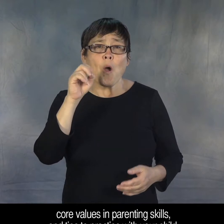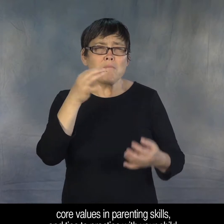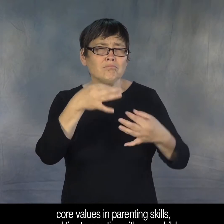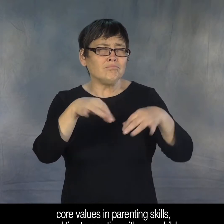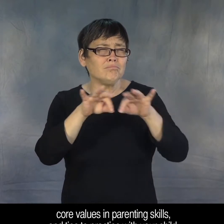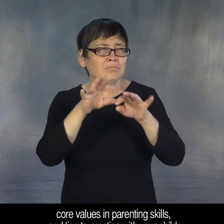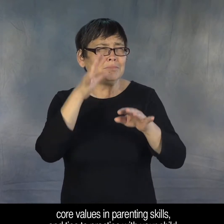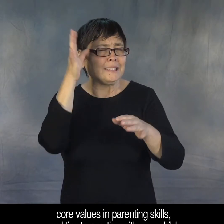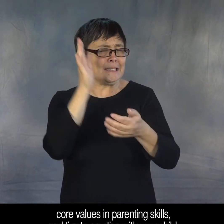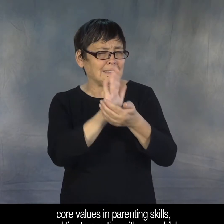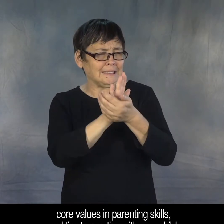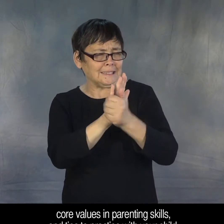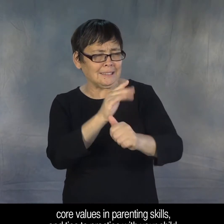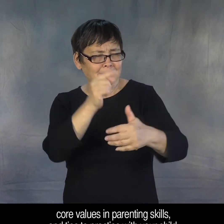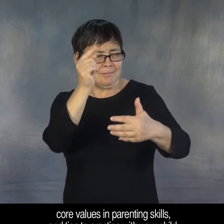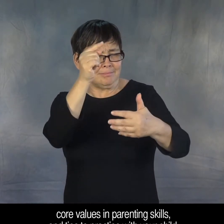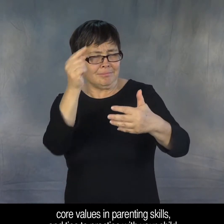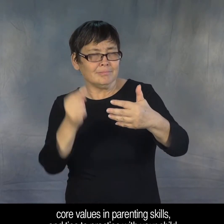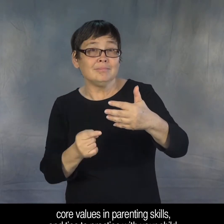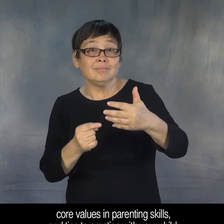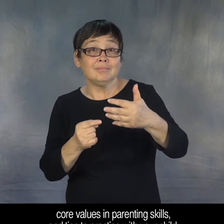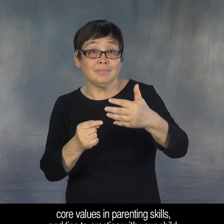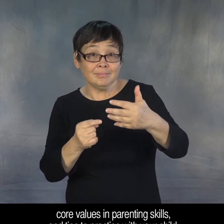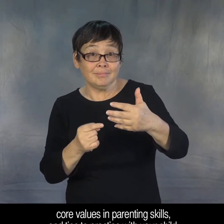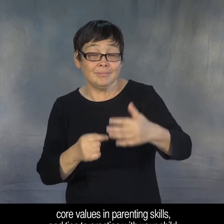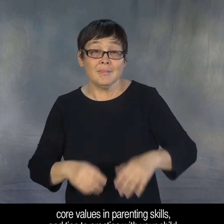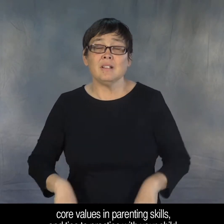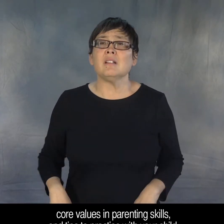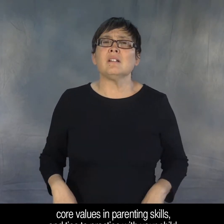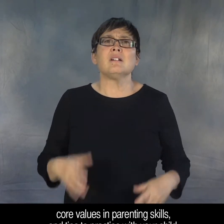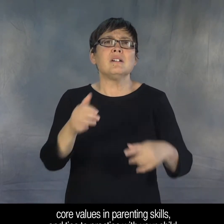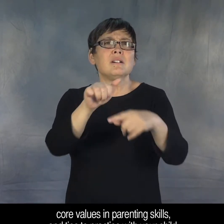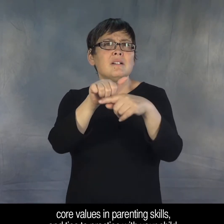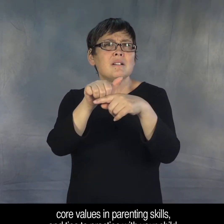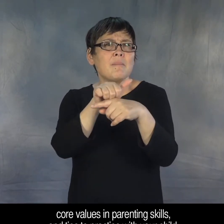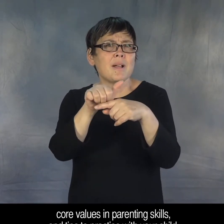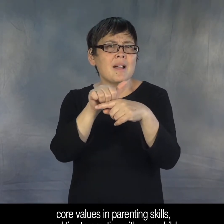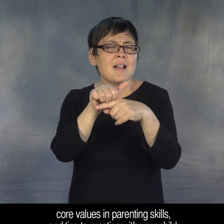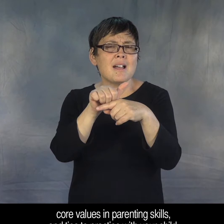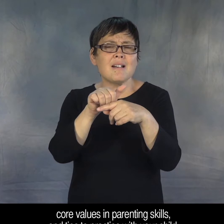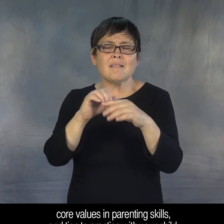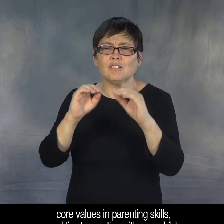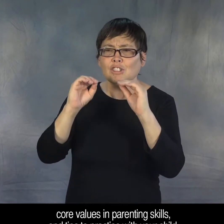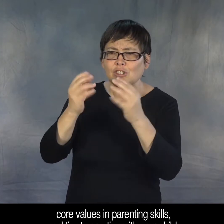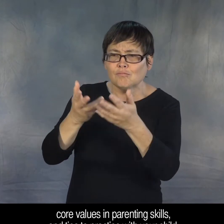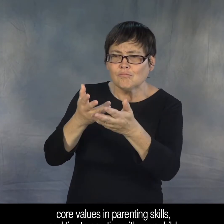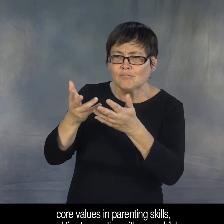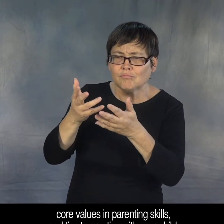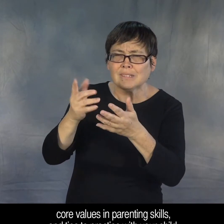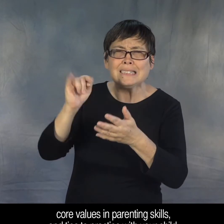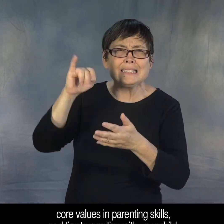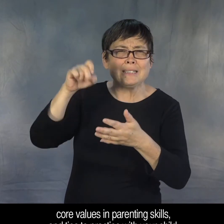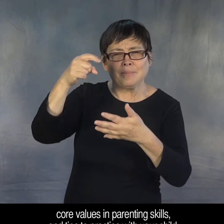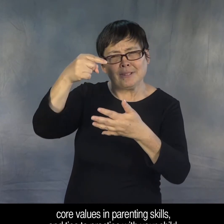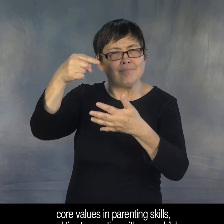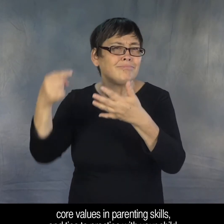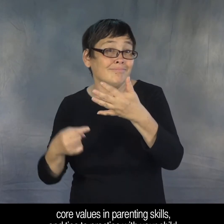core values in parenting skills, and tips to practice with your child.